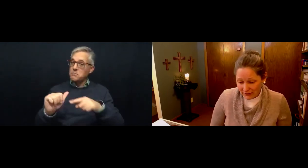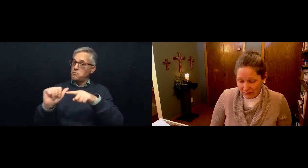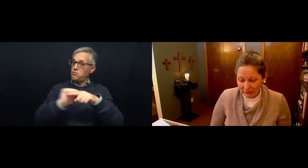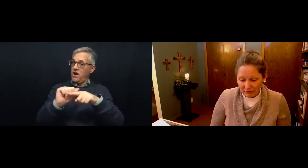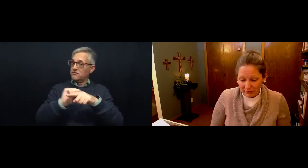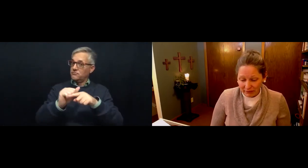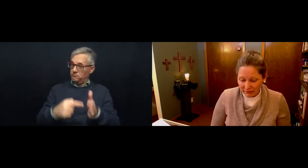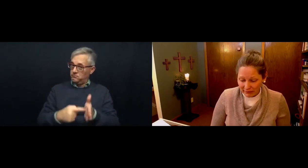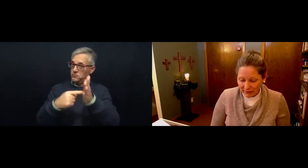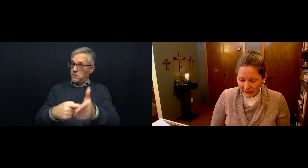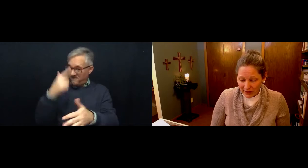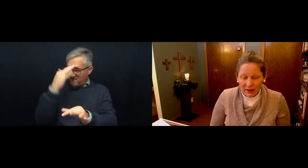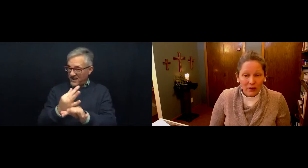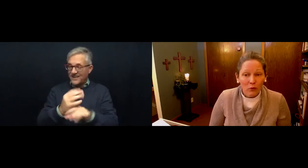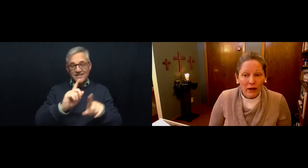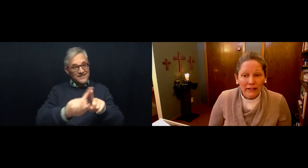ways.